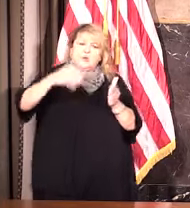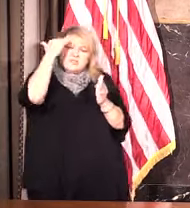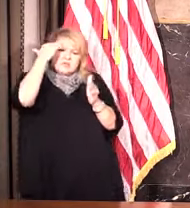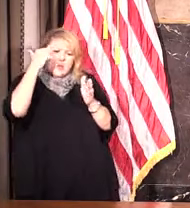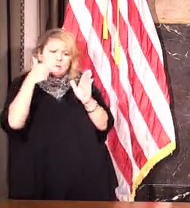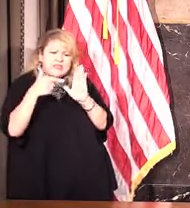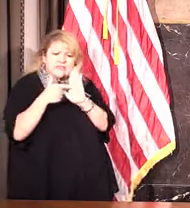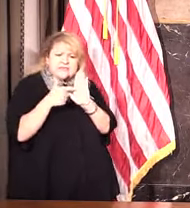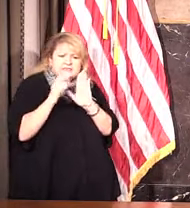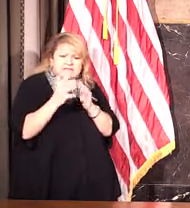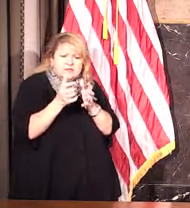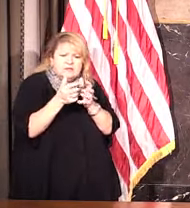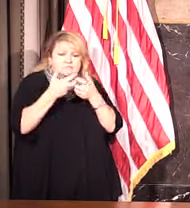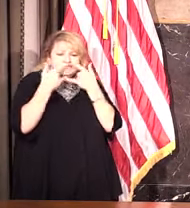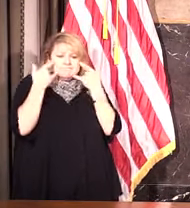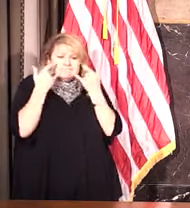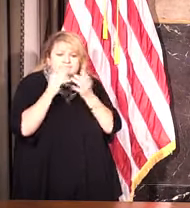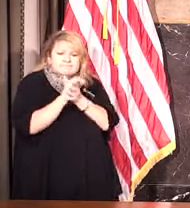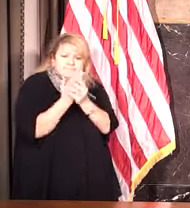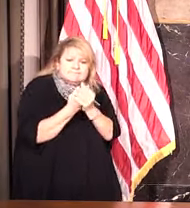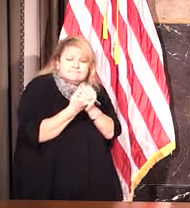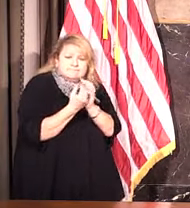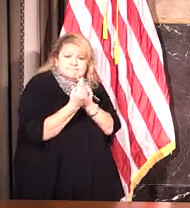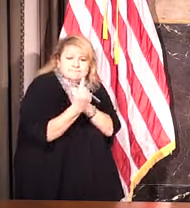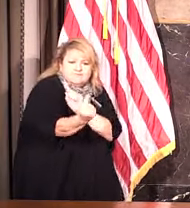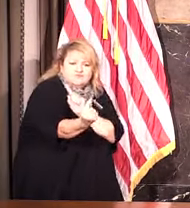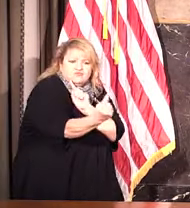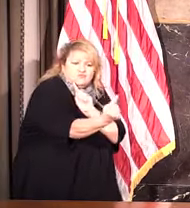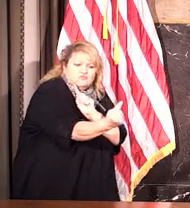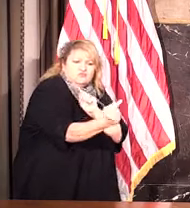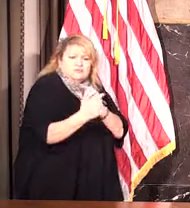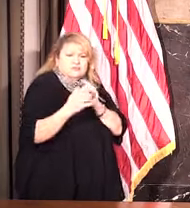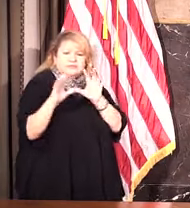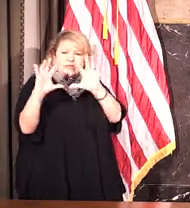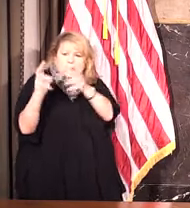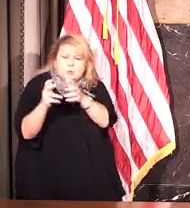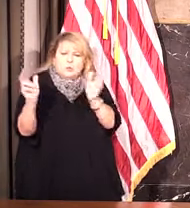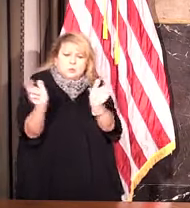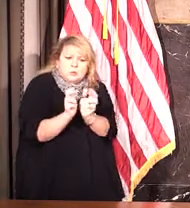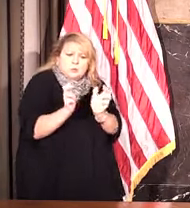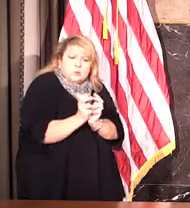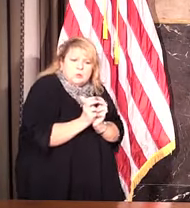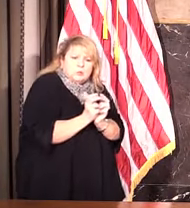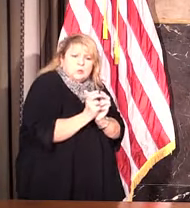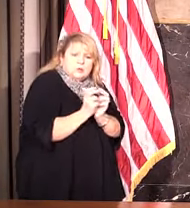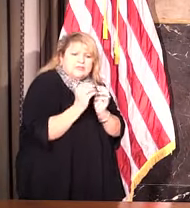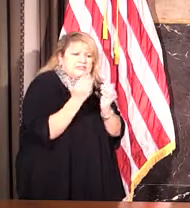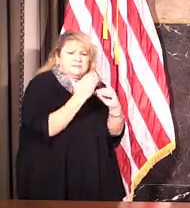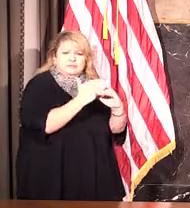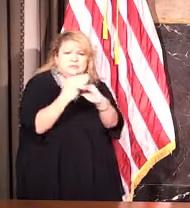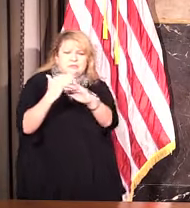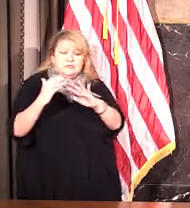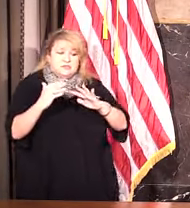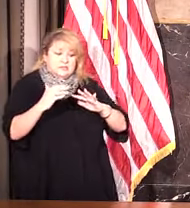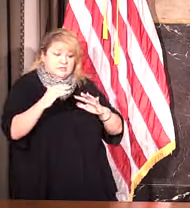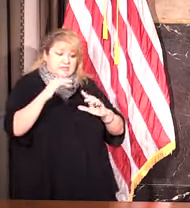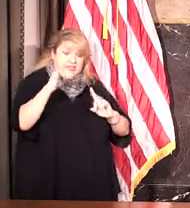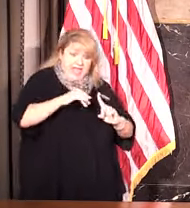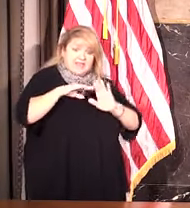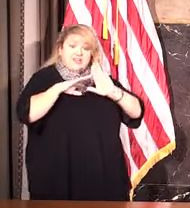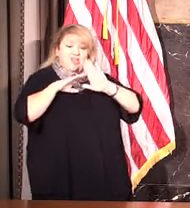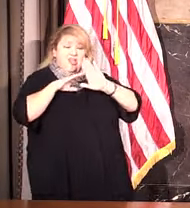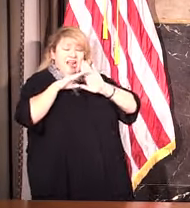twice before when we were surging. And it's exactly what we have to do again now. And I hope it's not lost on